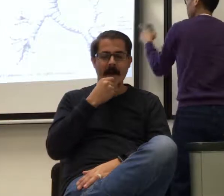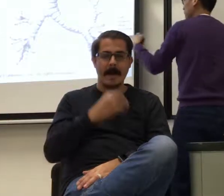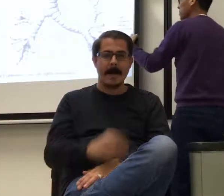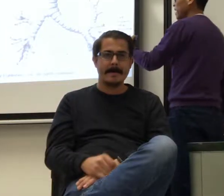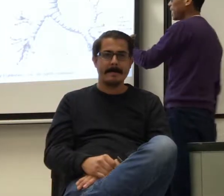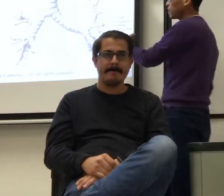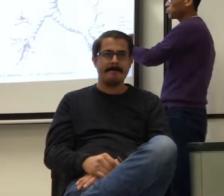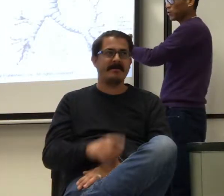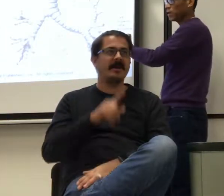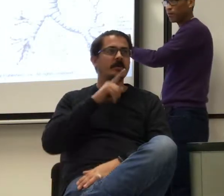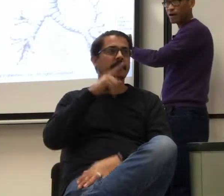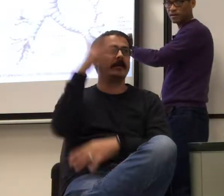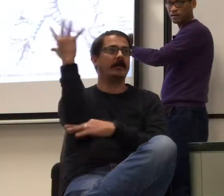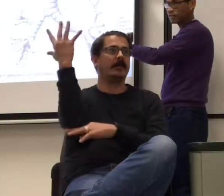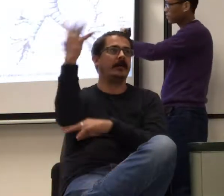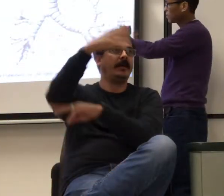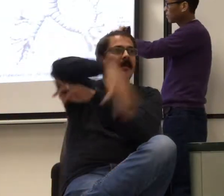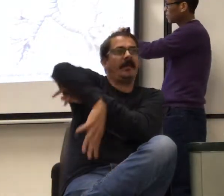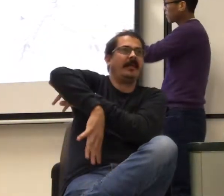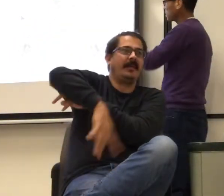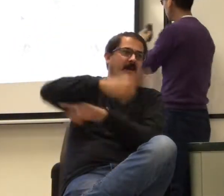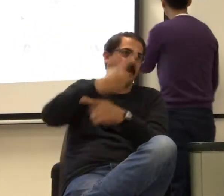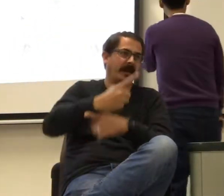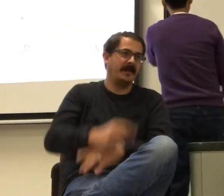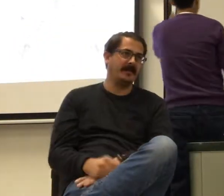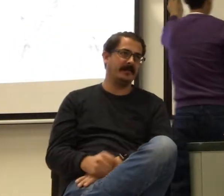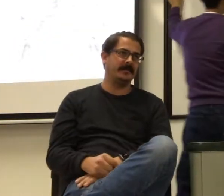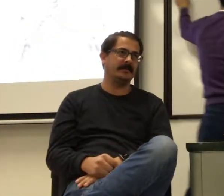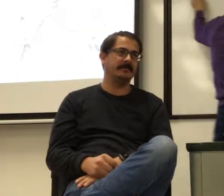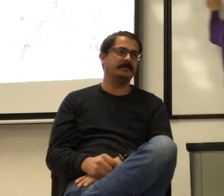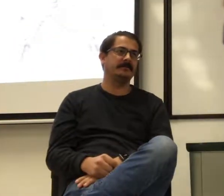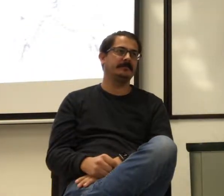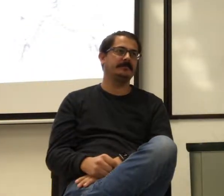it's really an upside down tree, right? As it branches.